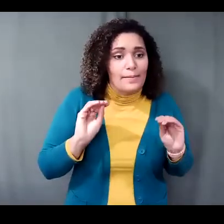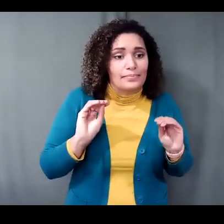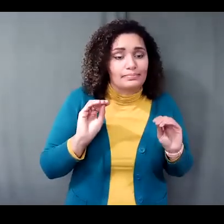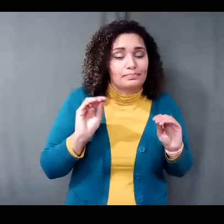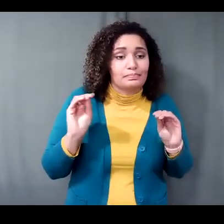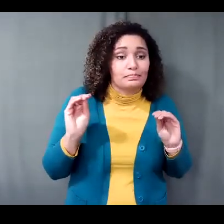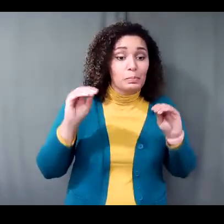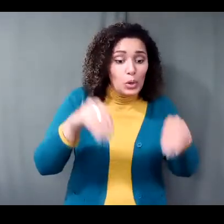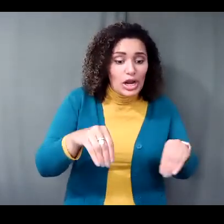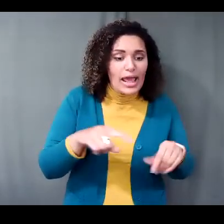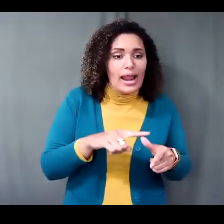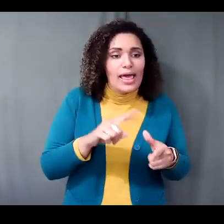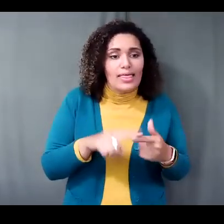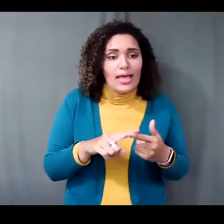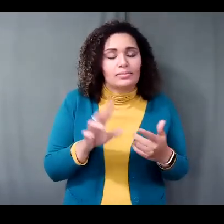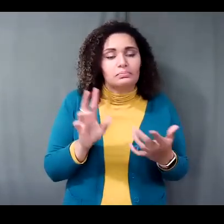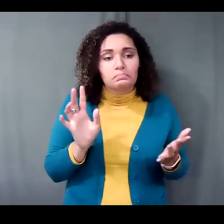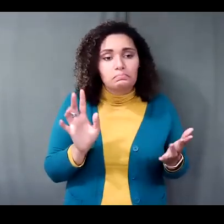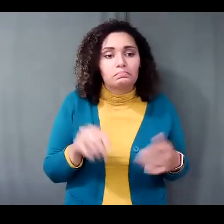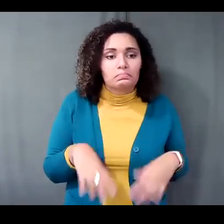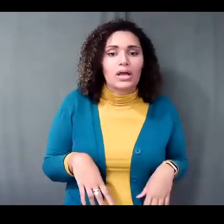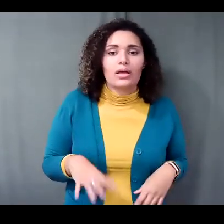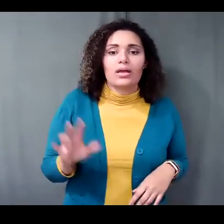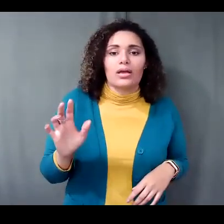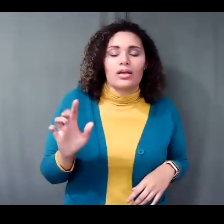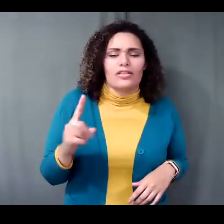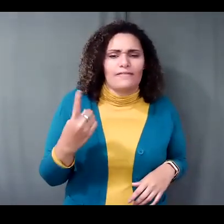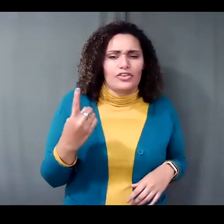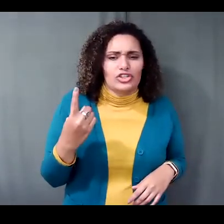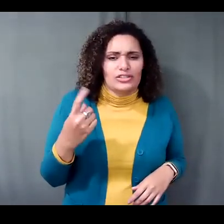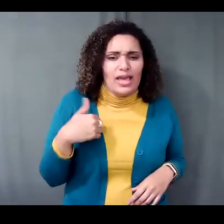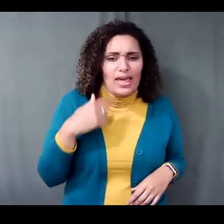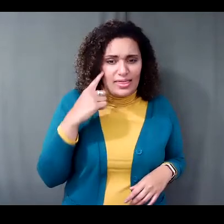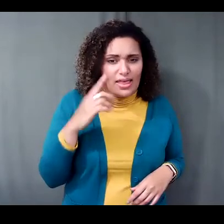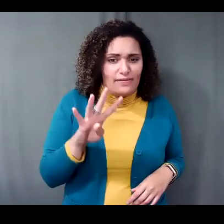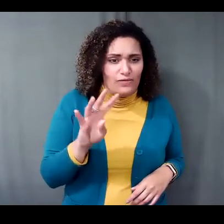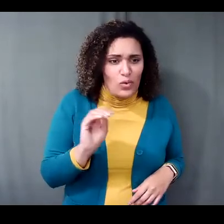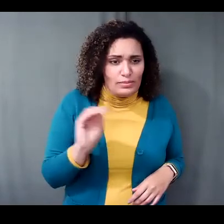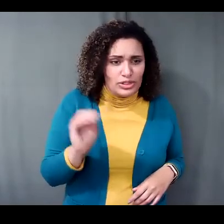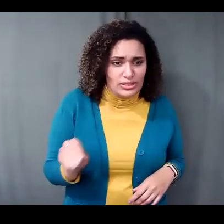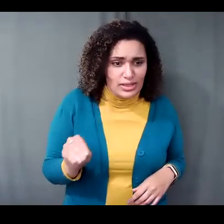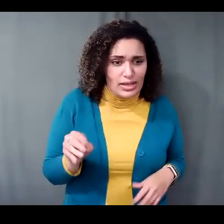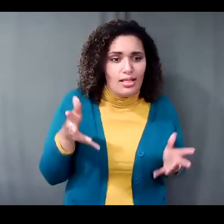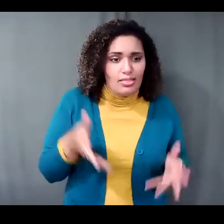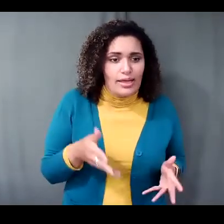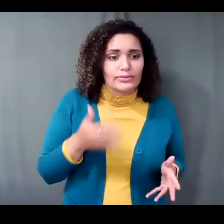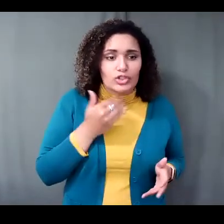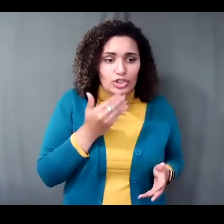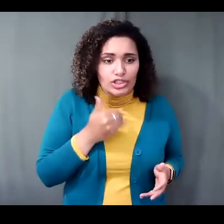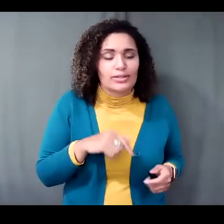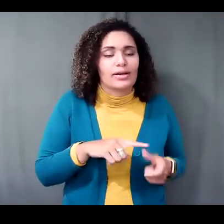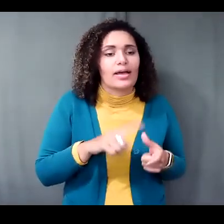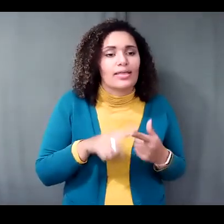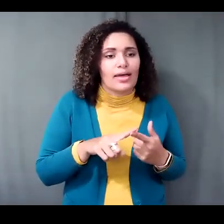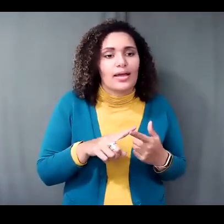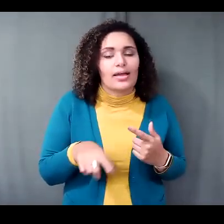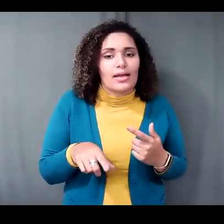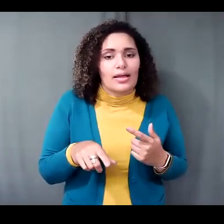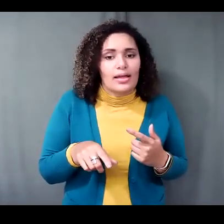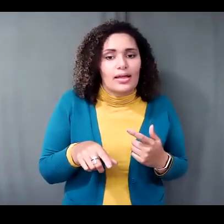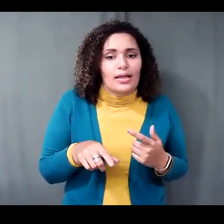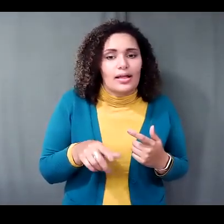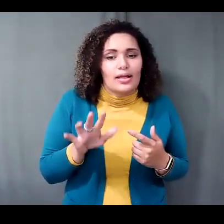We don't know how to distill. We could probably take some product that we have and make something distilled out of it, but we don't